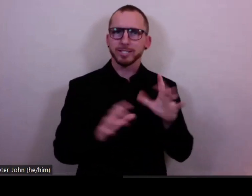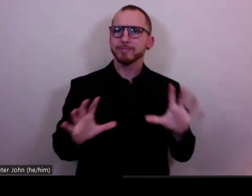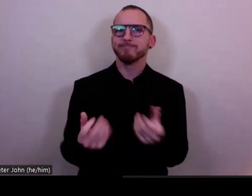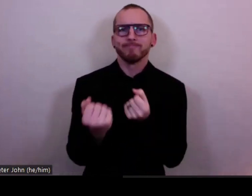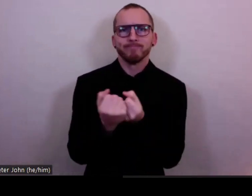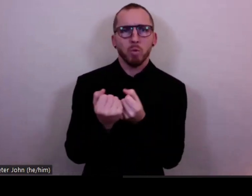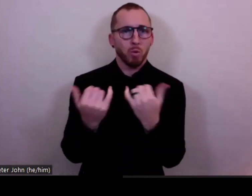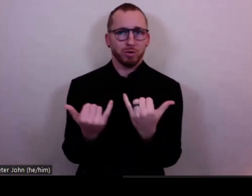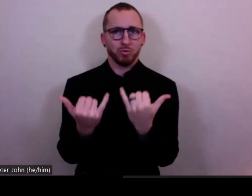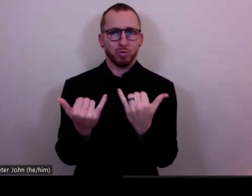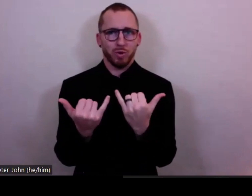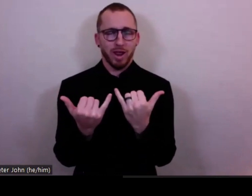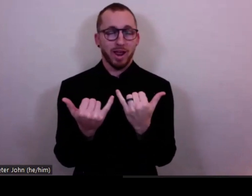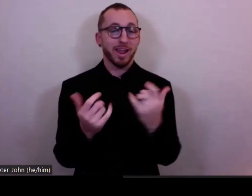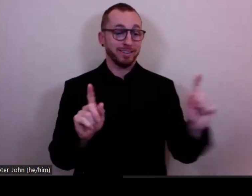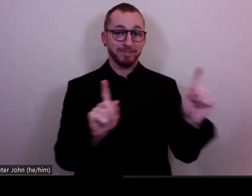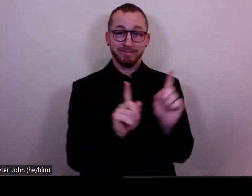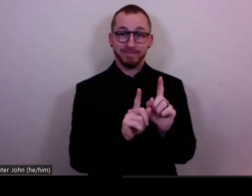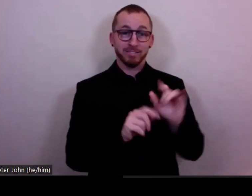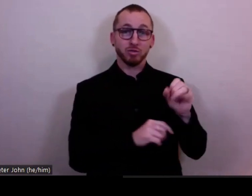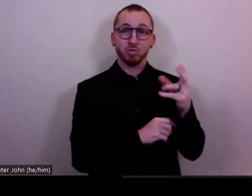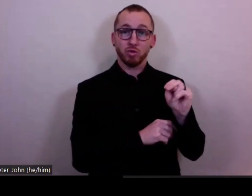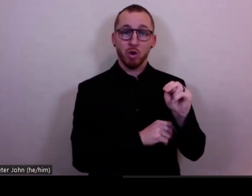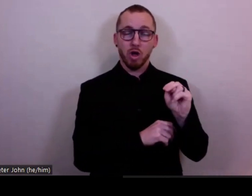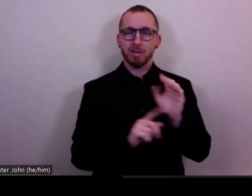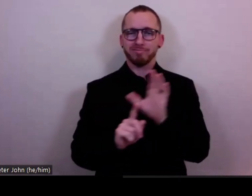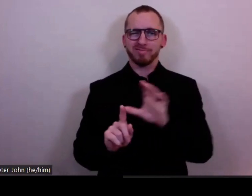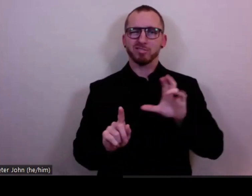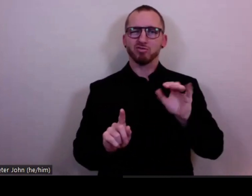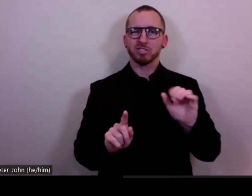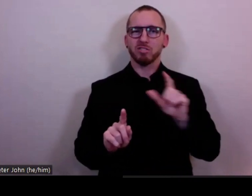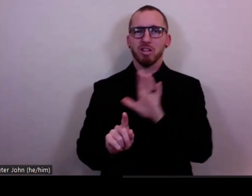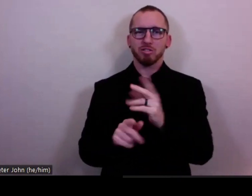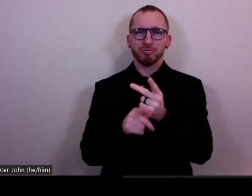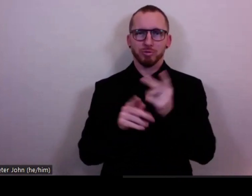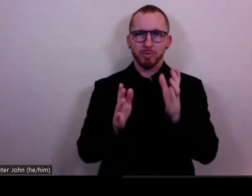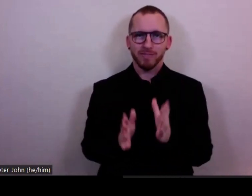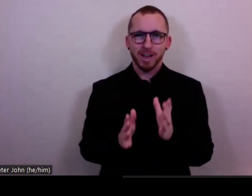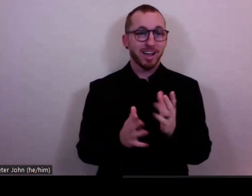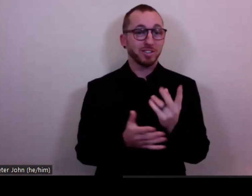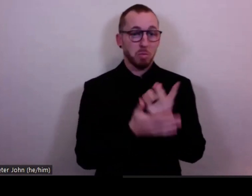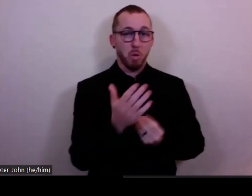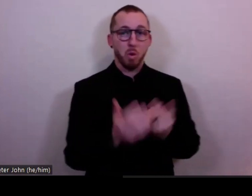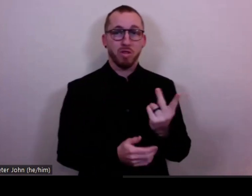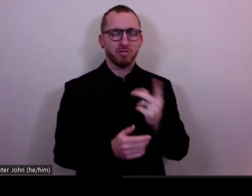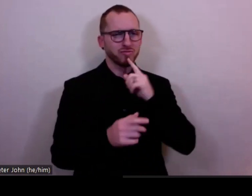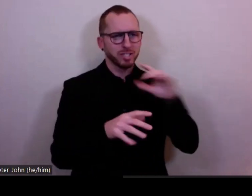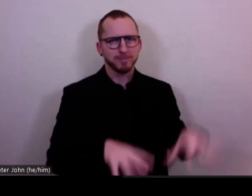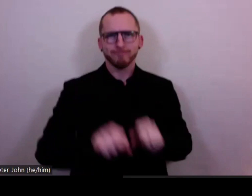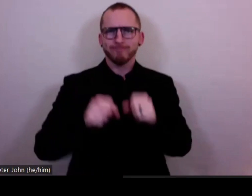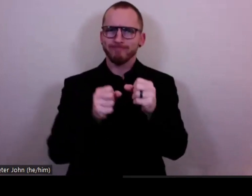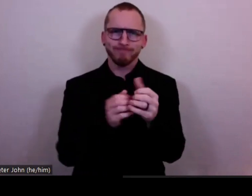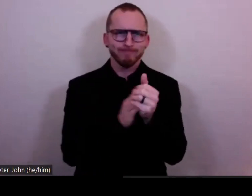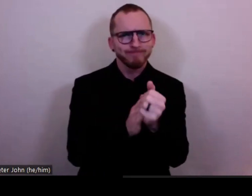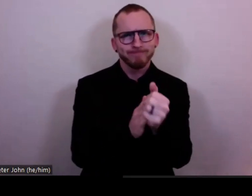Crystal's supervisor. I think the two of them have just taken the reins and done an amazing job. So thank you, John.